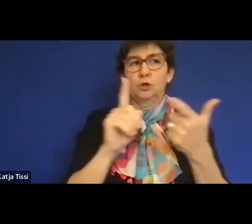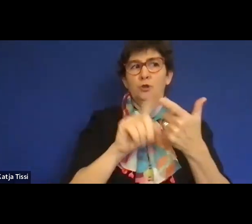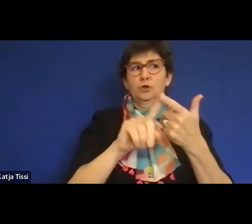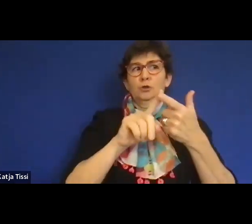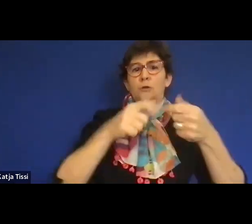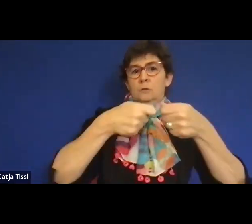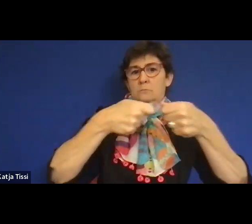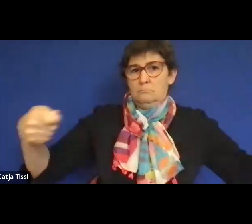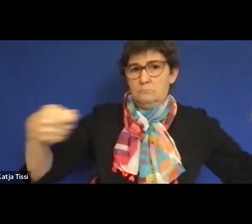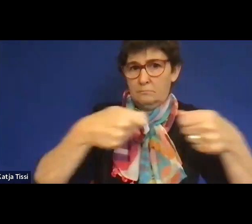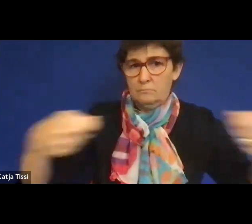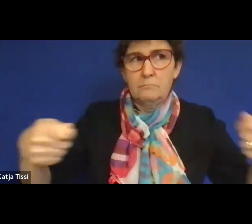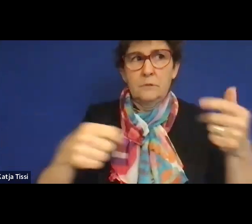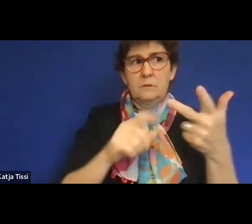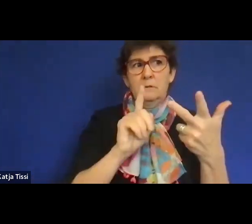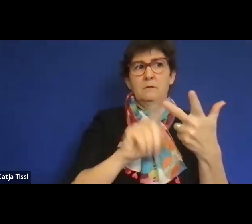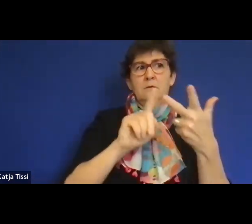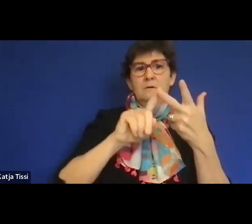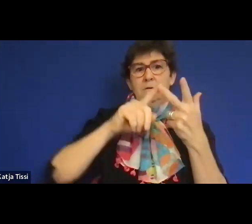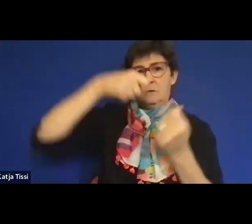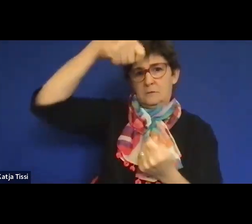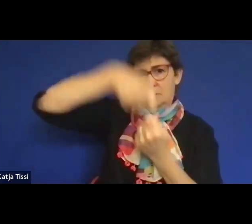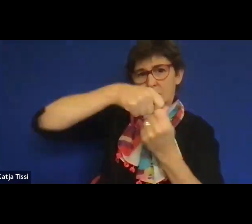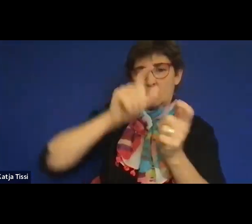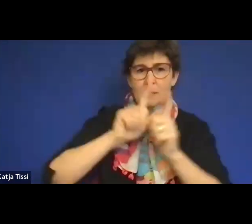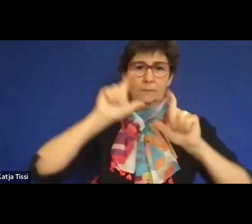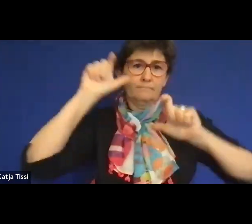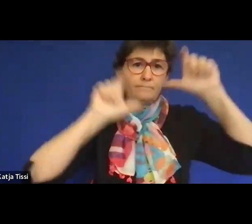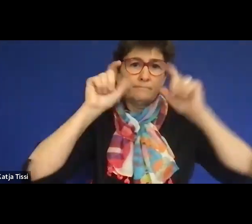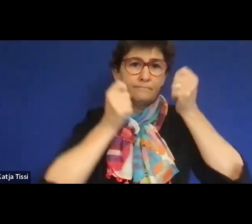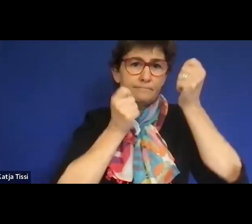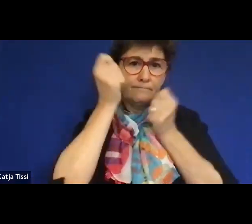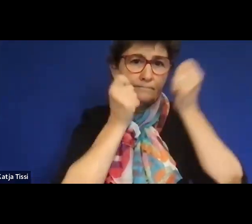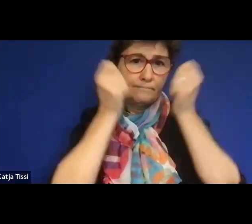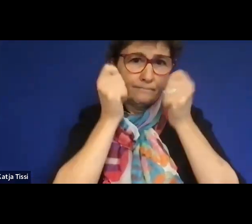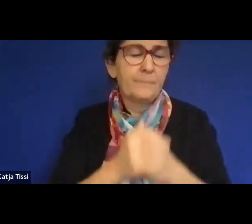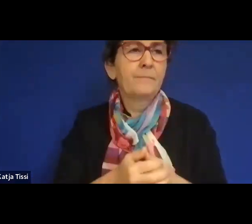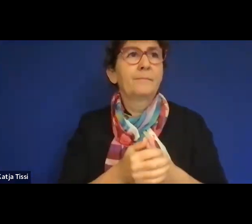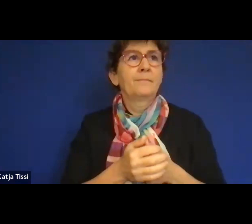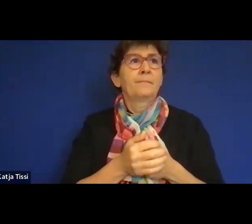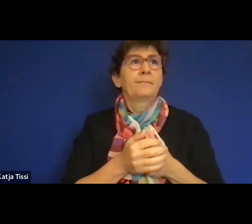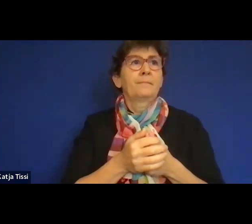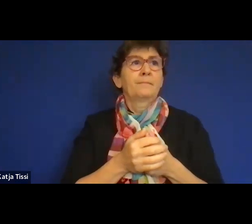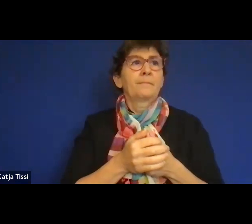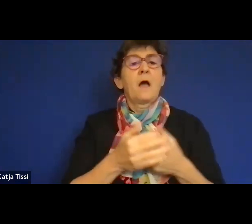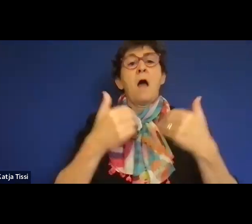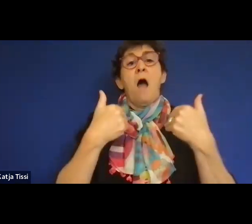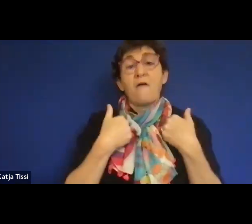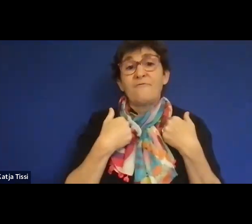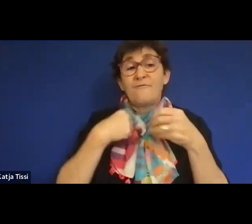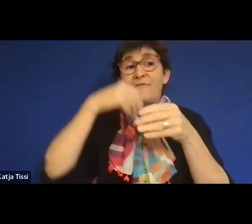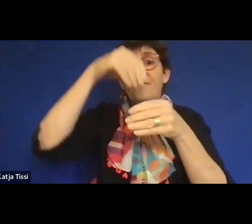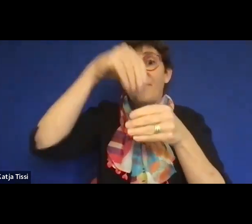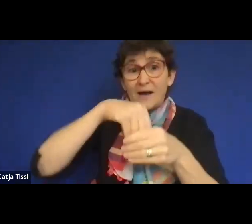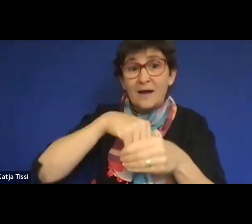rating. So we can count how many times this is happening, how long are those moments, and do the non-manual